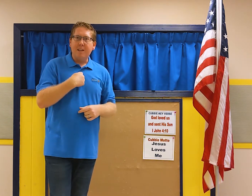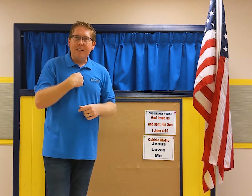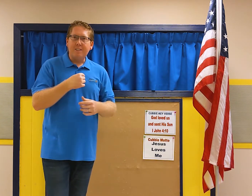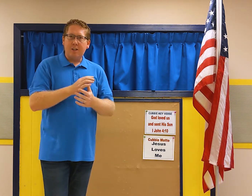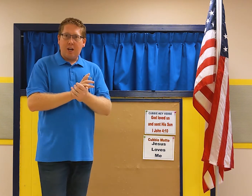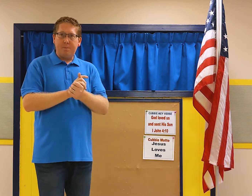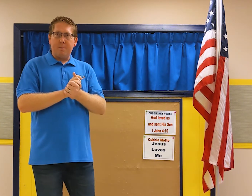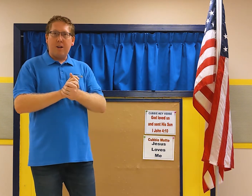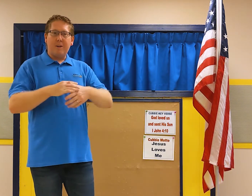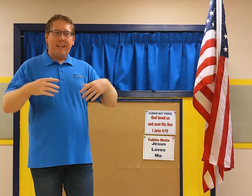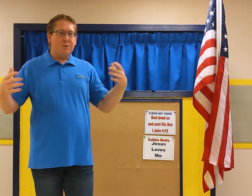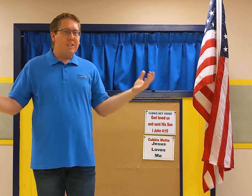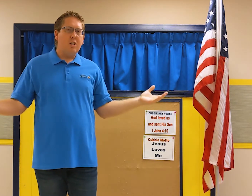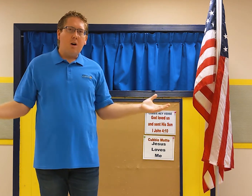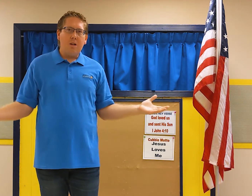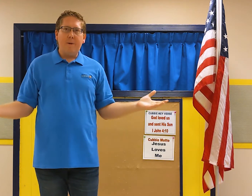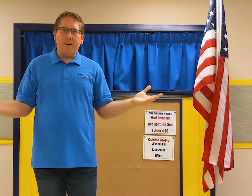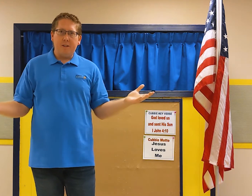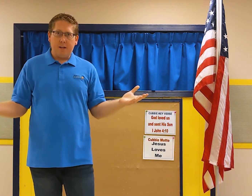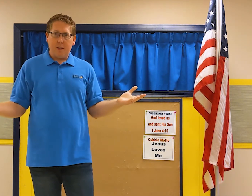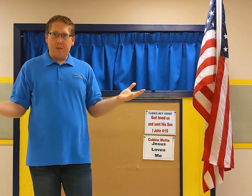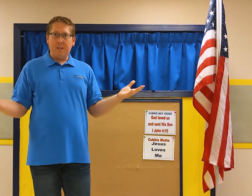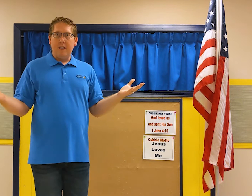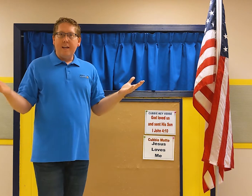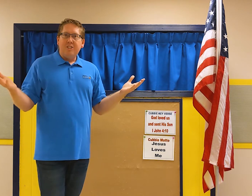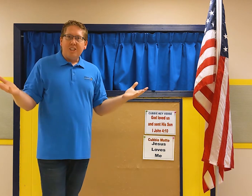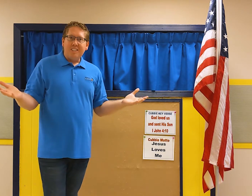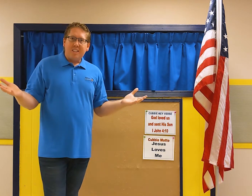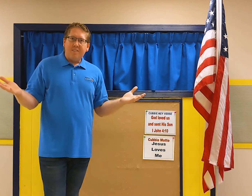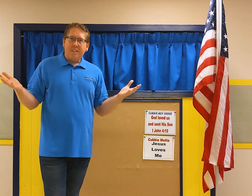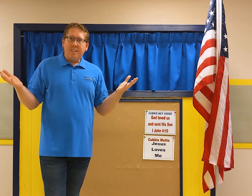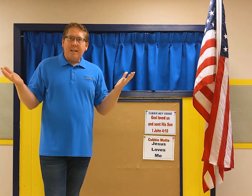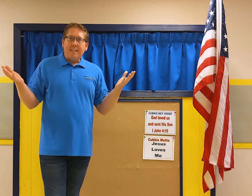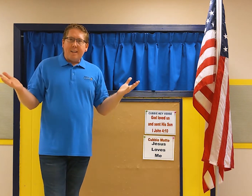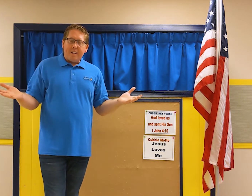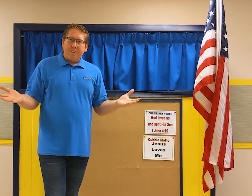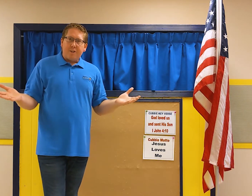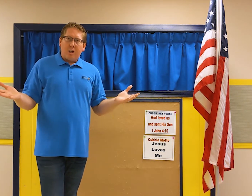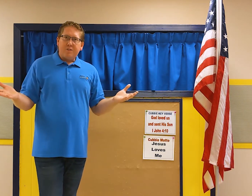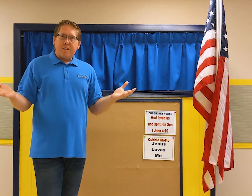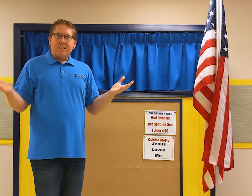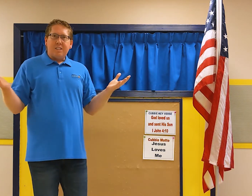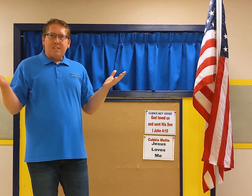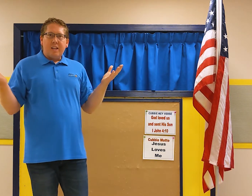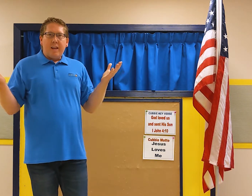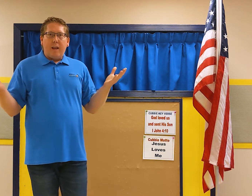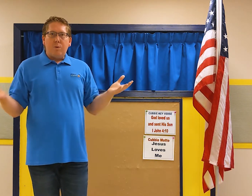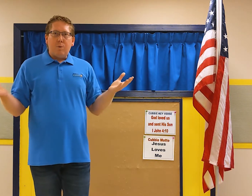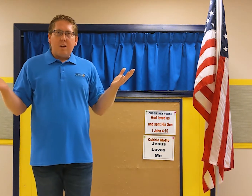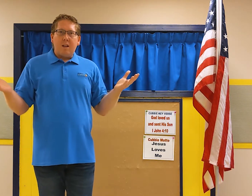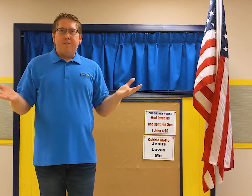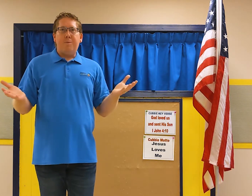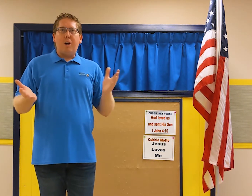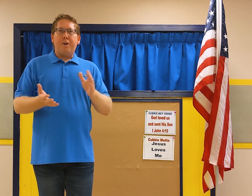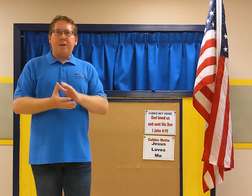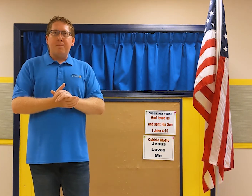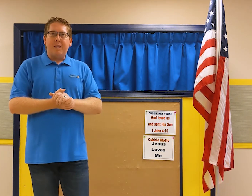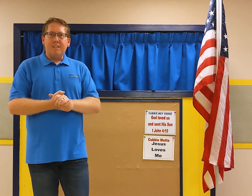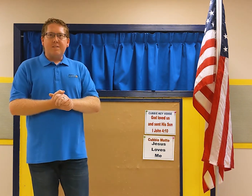That's our Cubby motto, and that's what it's all about here, Cubbies. Jesus loved us, died on the cross for our sins, and we want to love him and honor him because of